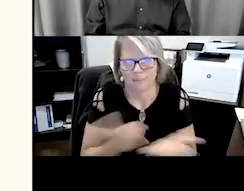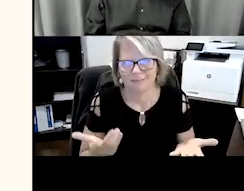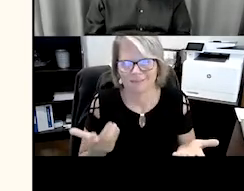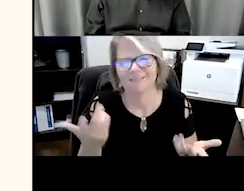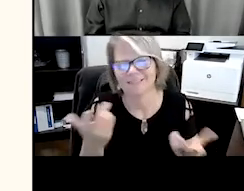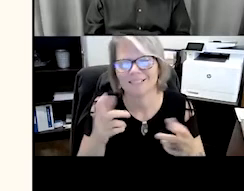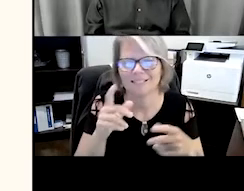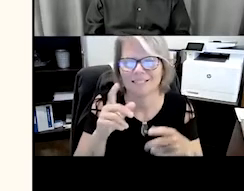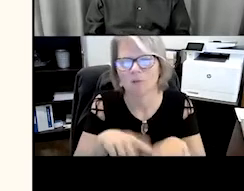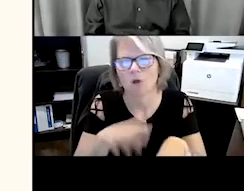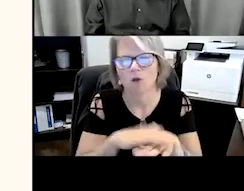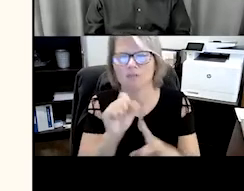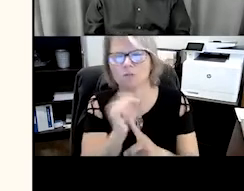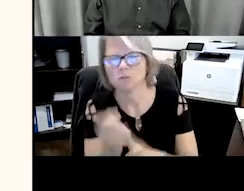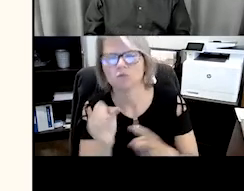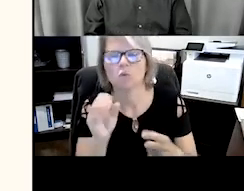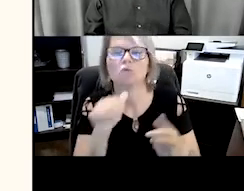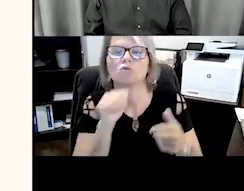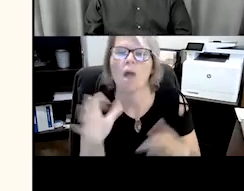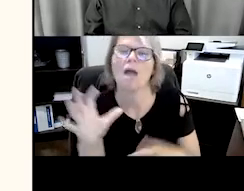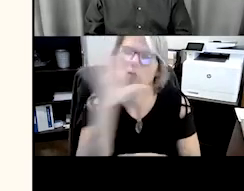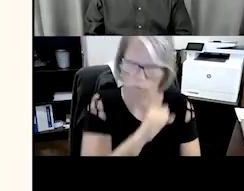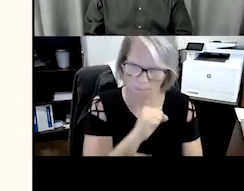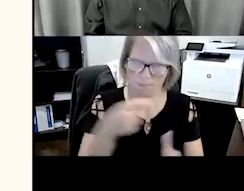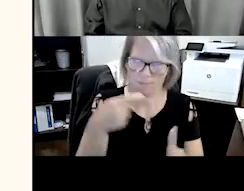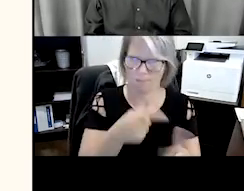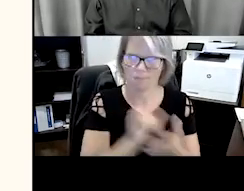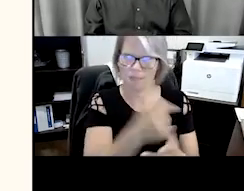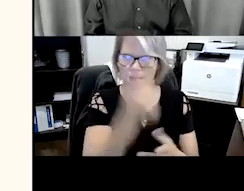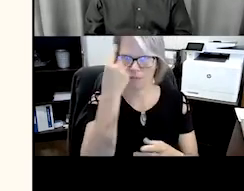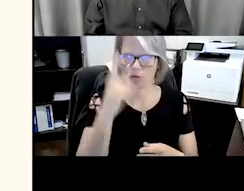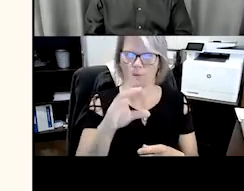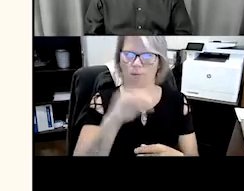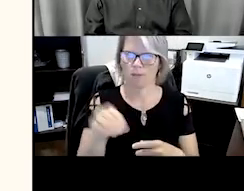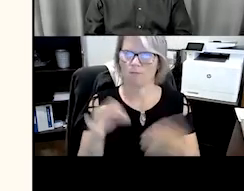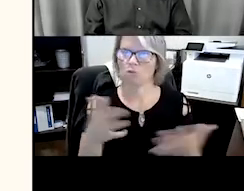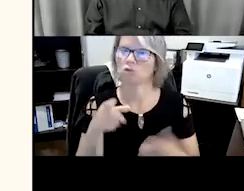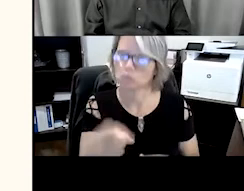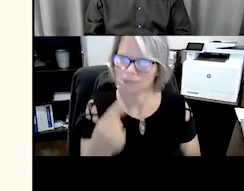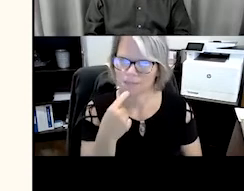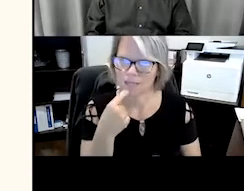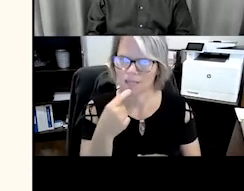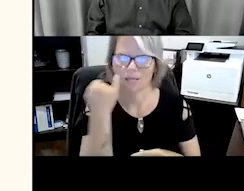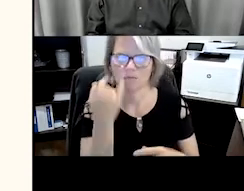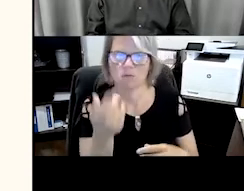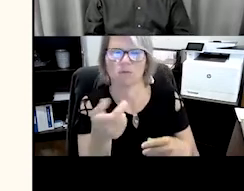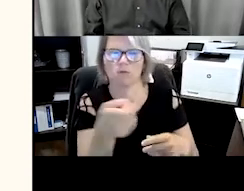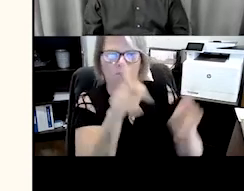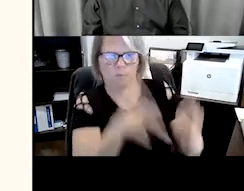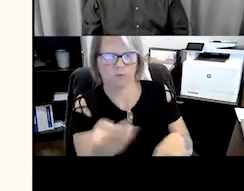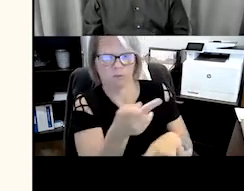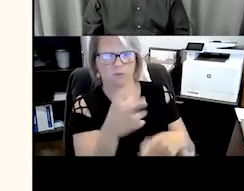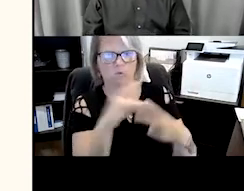big droopy mustache or a big beard, it really honestly depends on the situation and the person to whom we're speaking. So be aware that lip